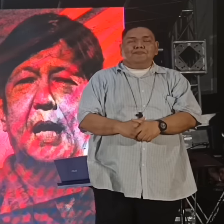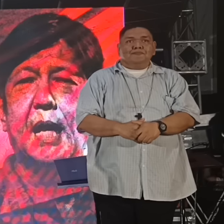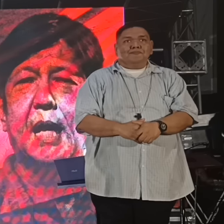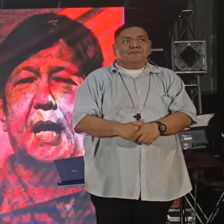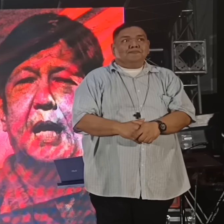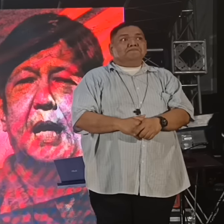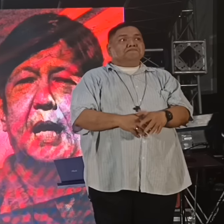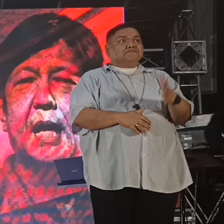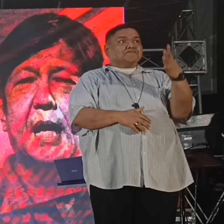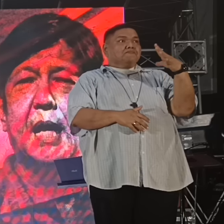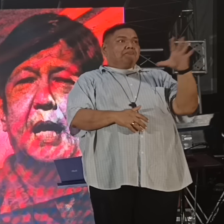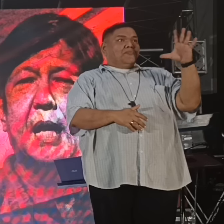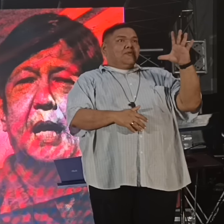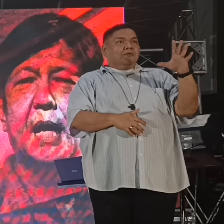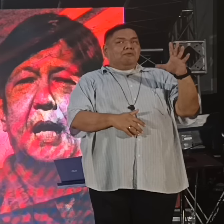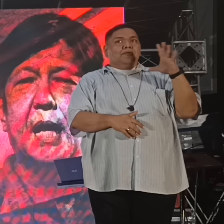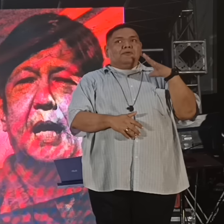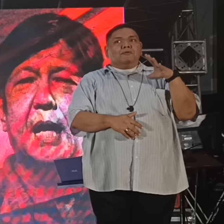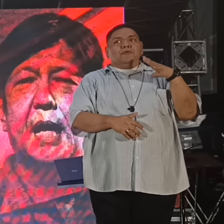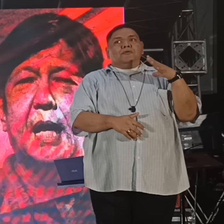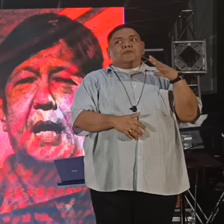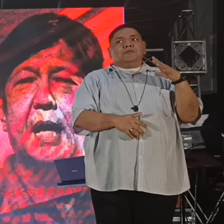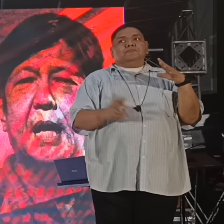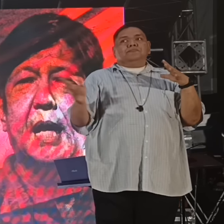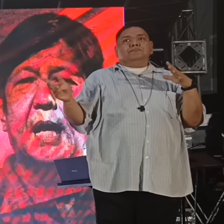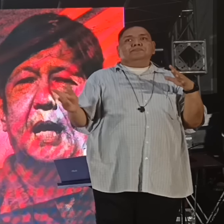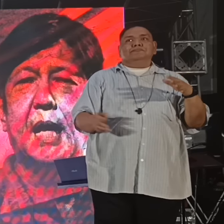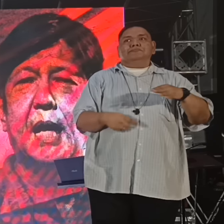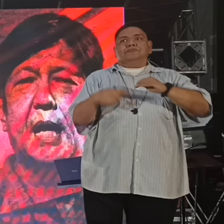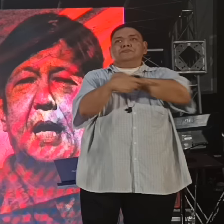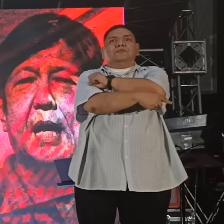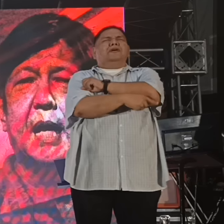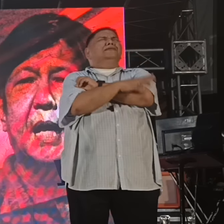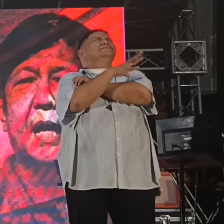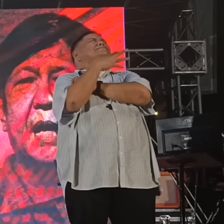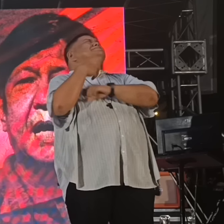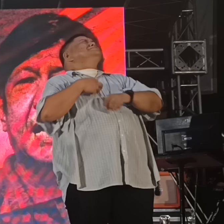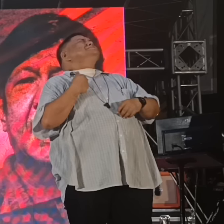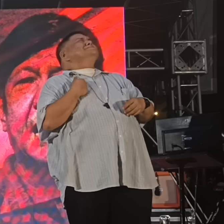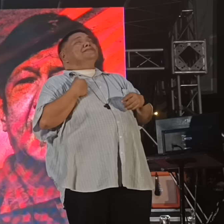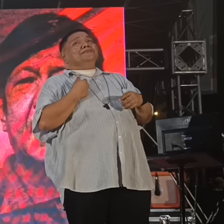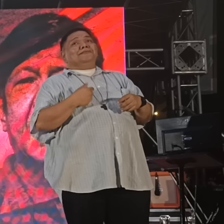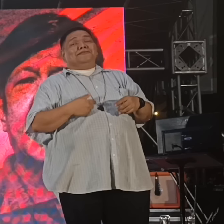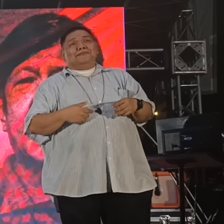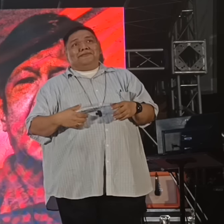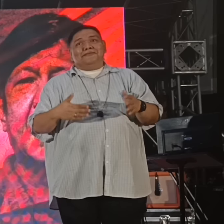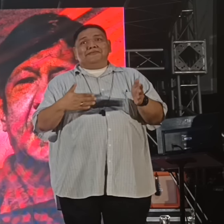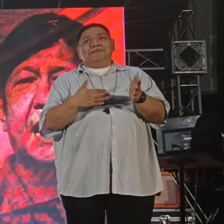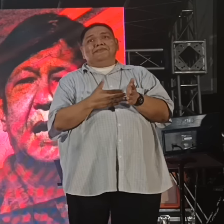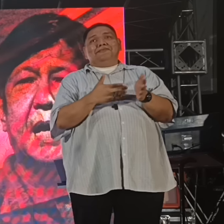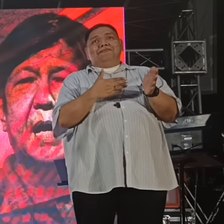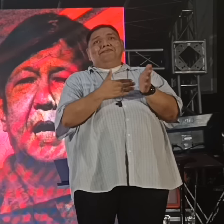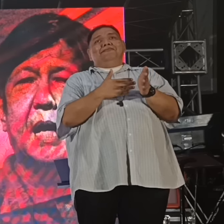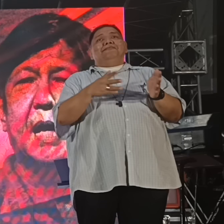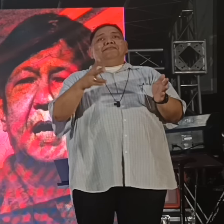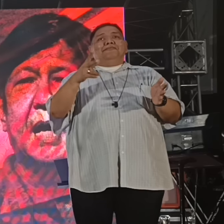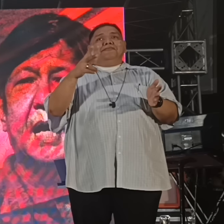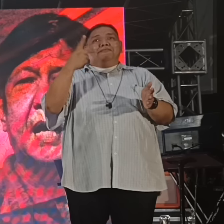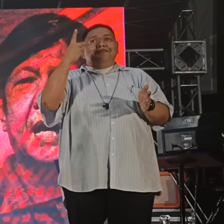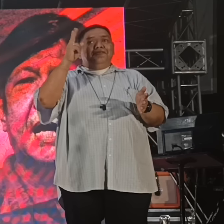everything. Okay, alam nyo, na-tangoy din kami sa Canada. Dahil pinaglaban namin si Bongbong